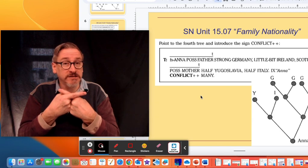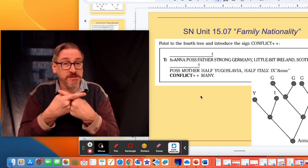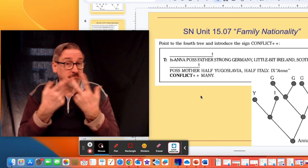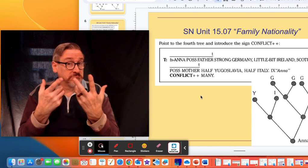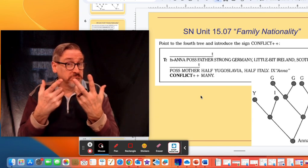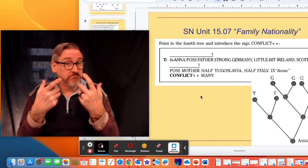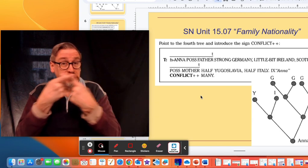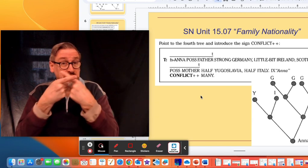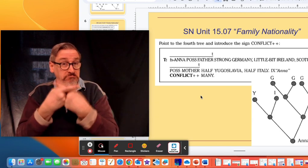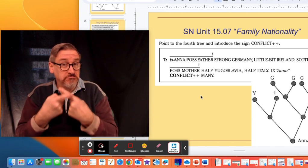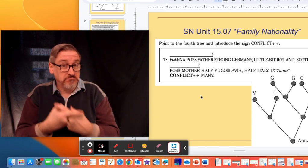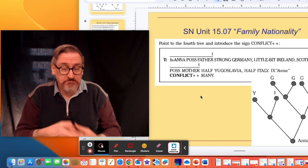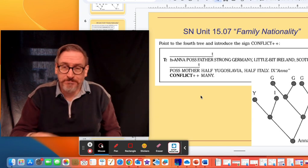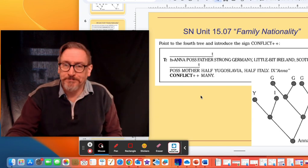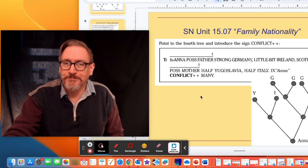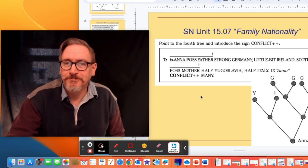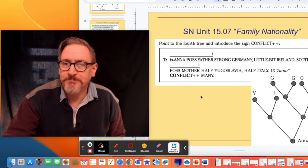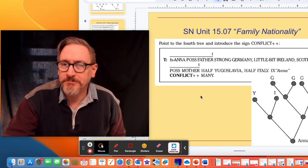conflicts.